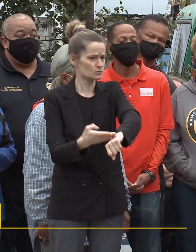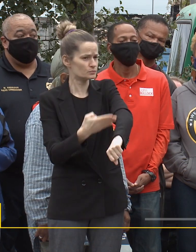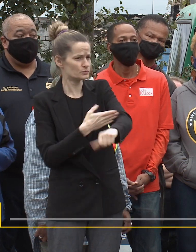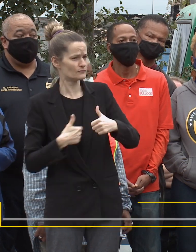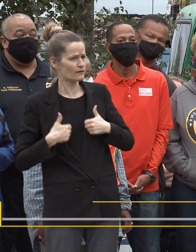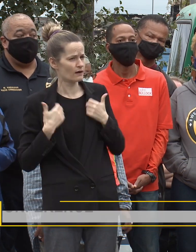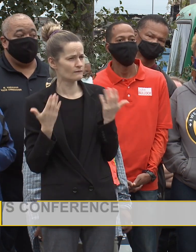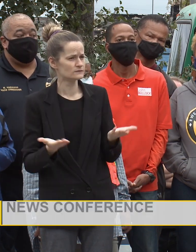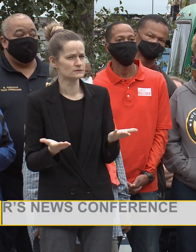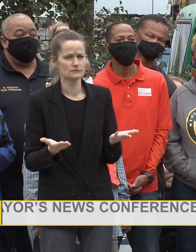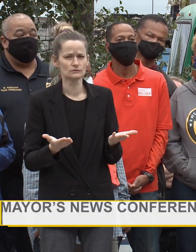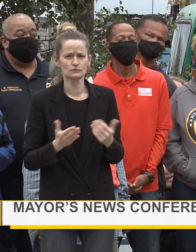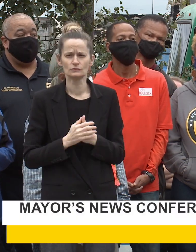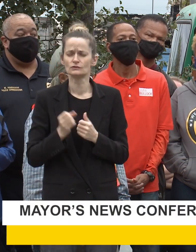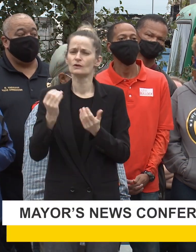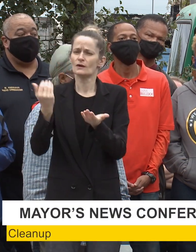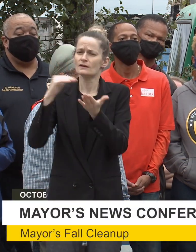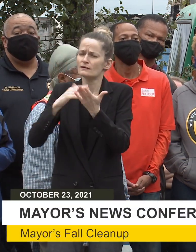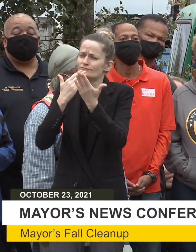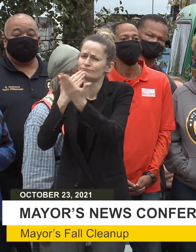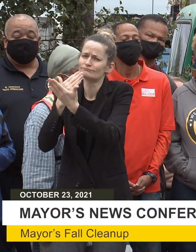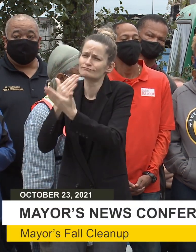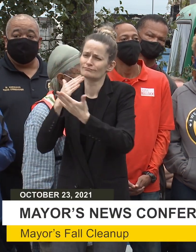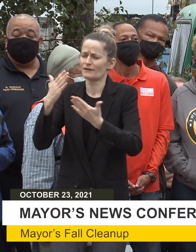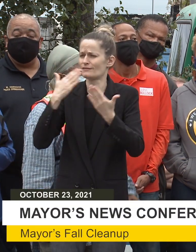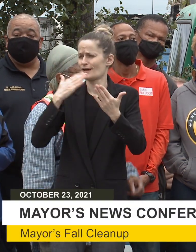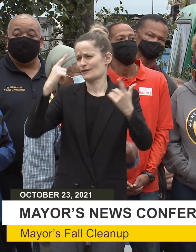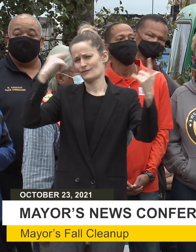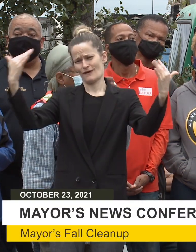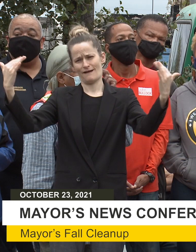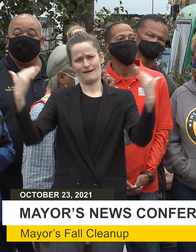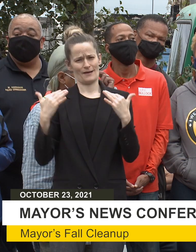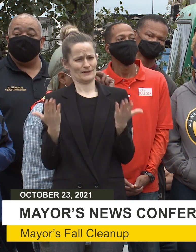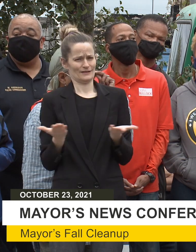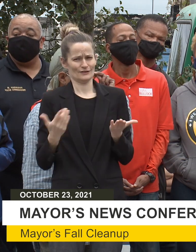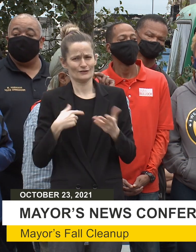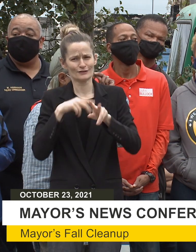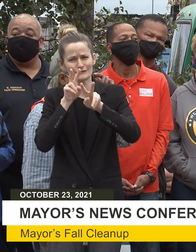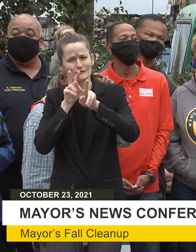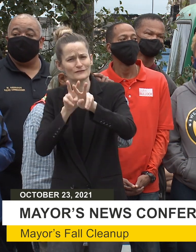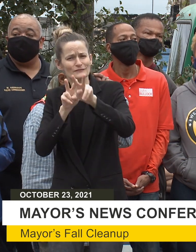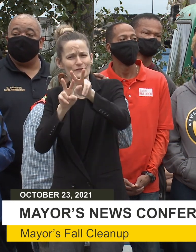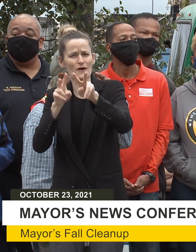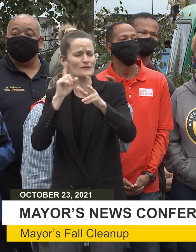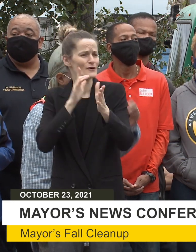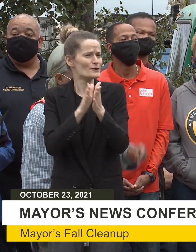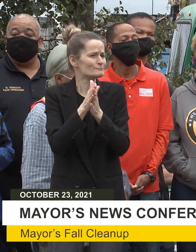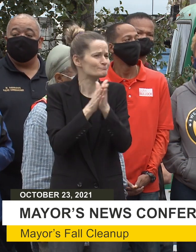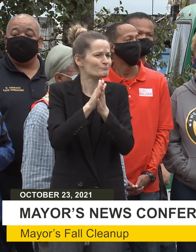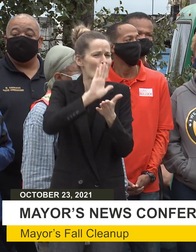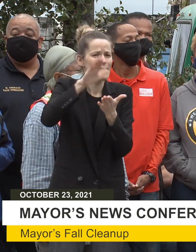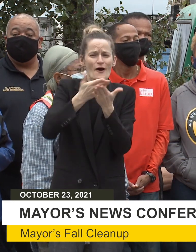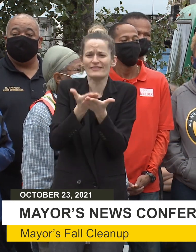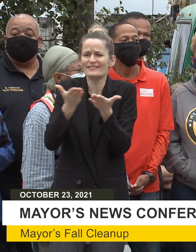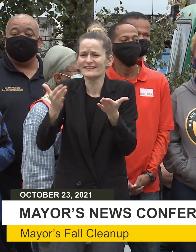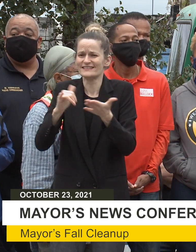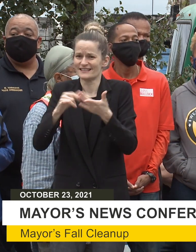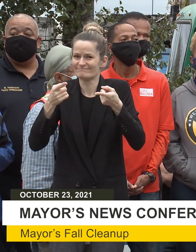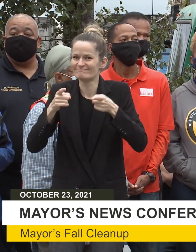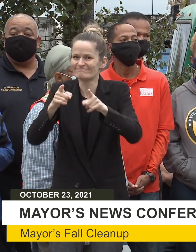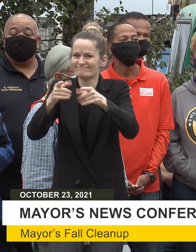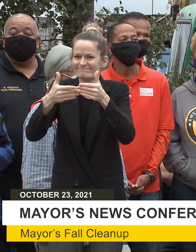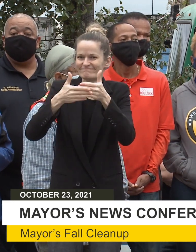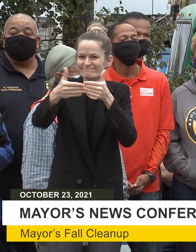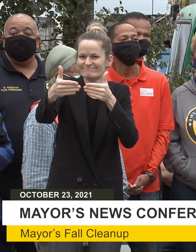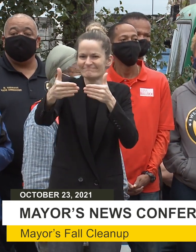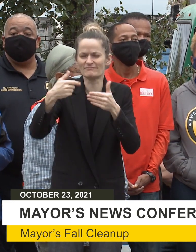to thank, again, everyone for coming out, and I look forward for all the things that we will do today. Also want to just say a quick